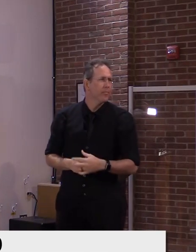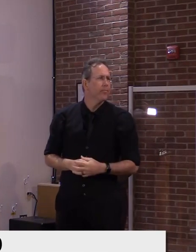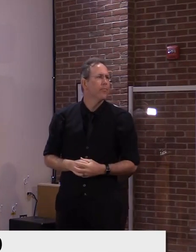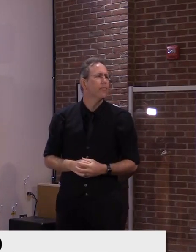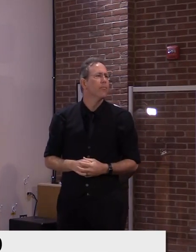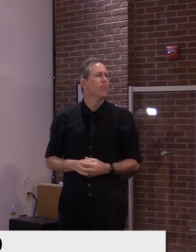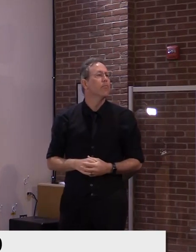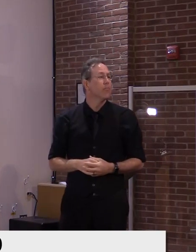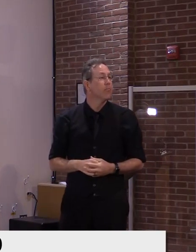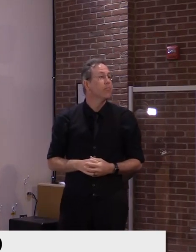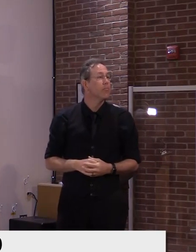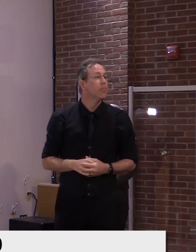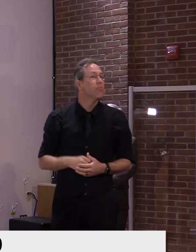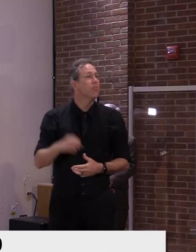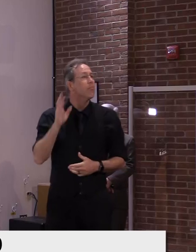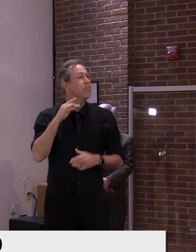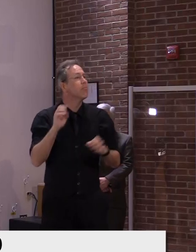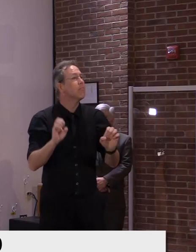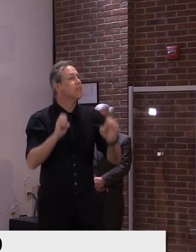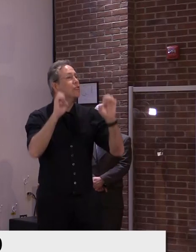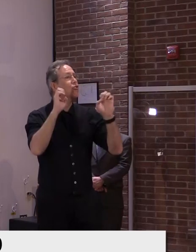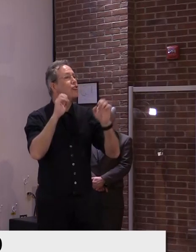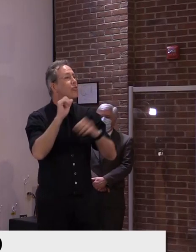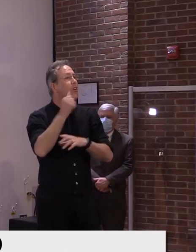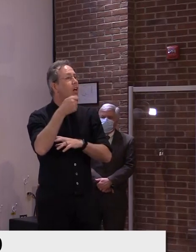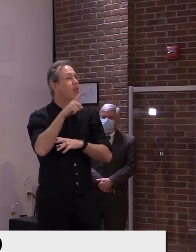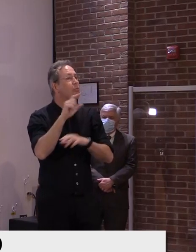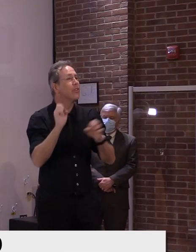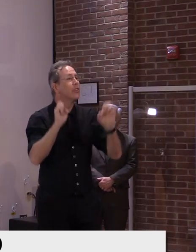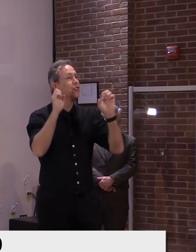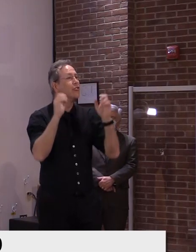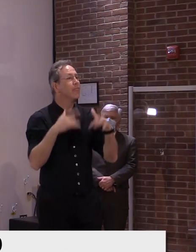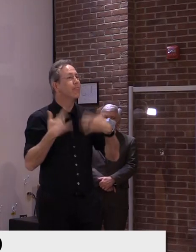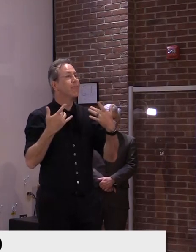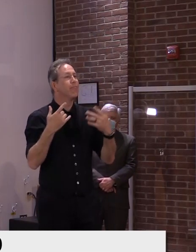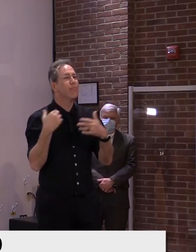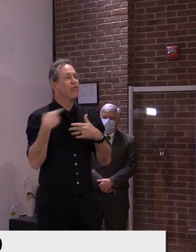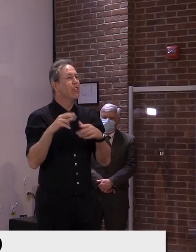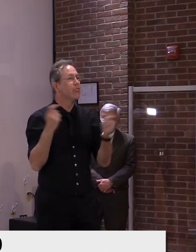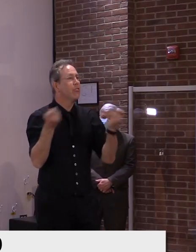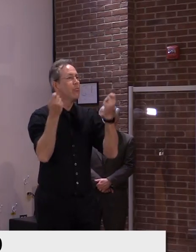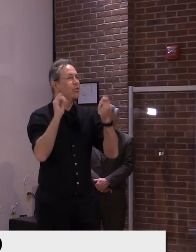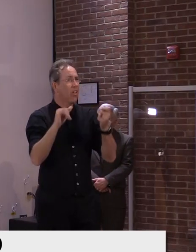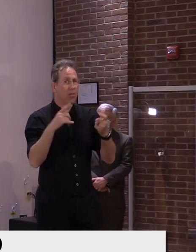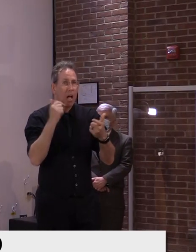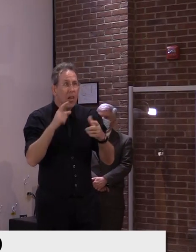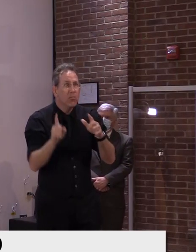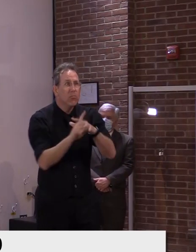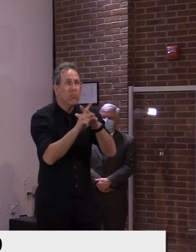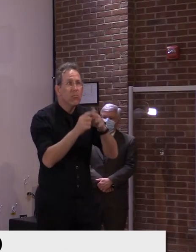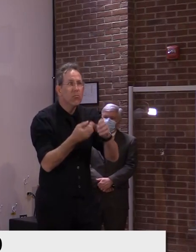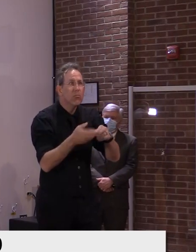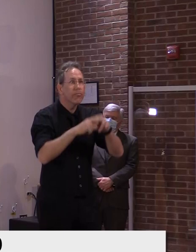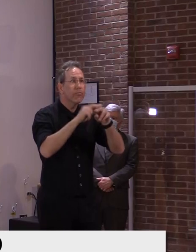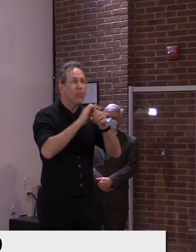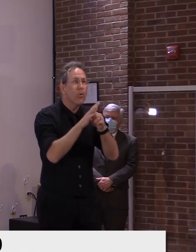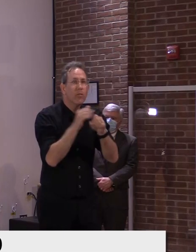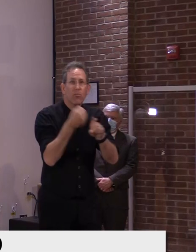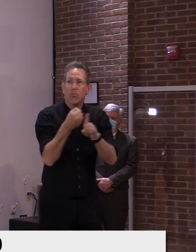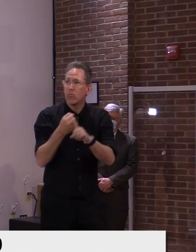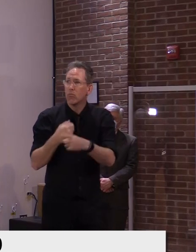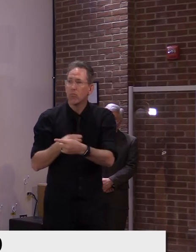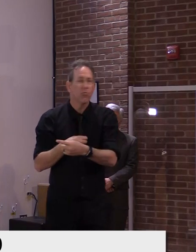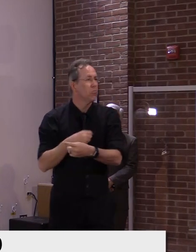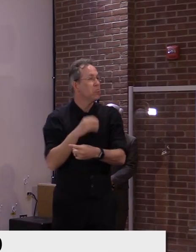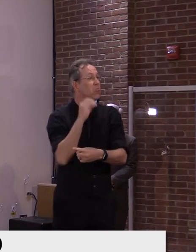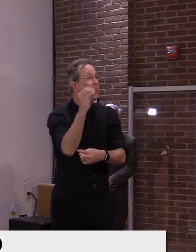know, it turns out it doesn't appear that we are, because at the same time we're doing the post-Easter kind of tracking, we're